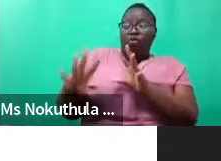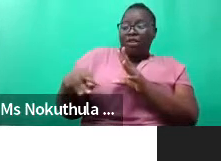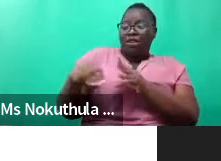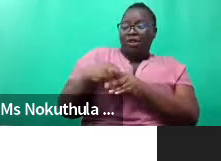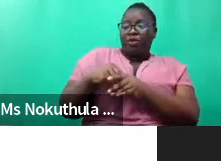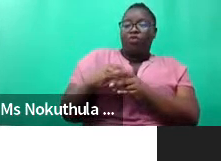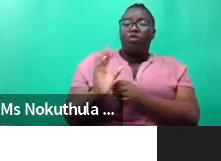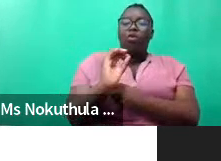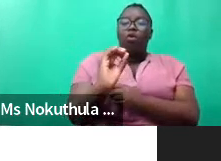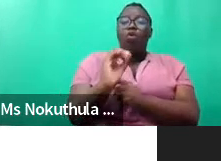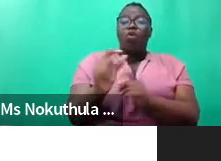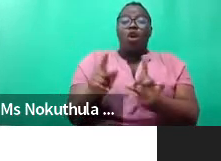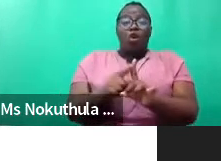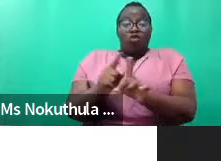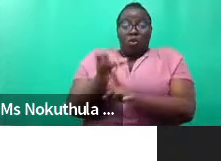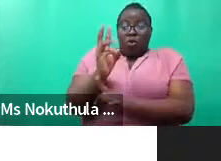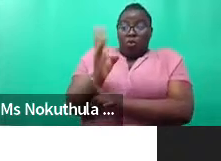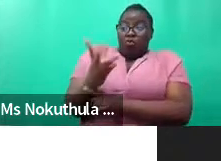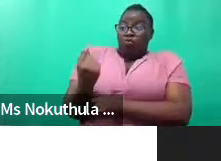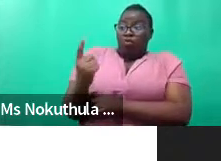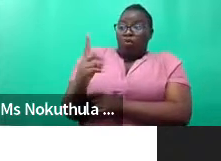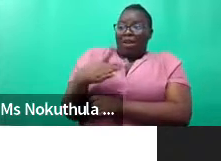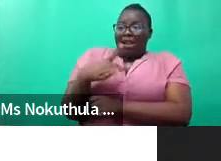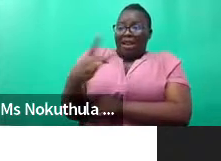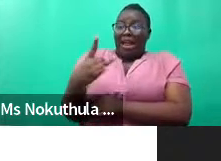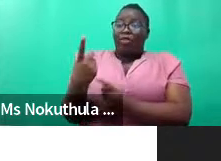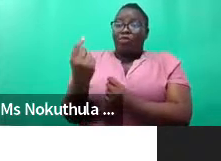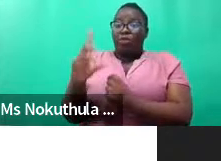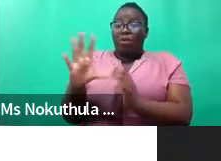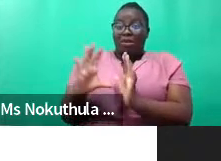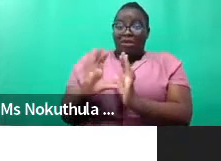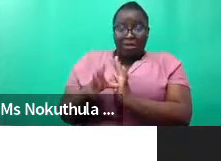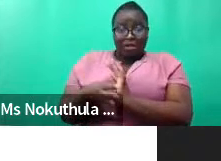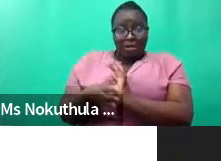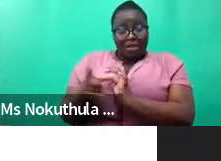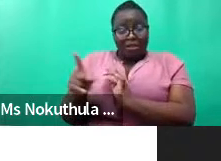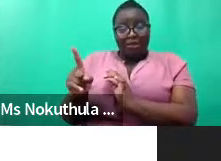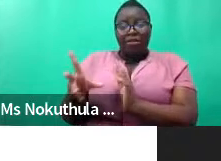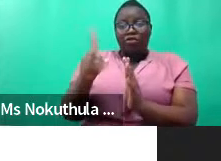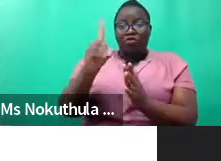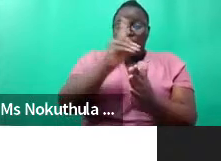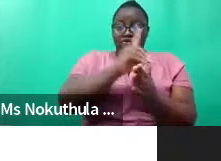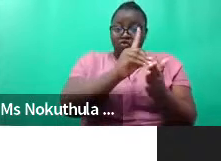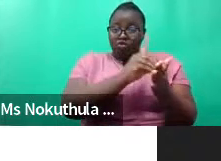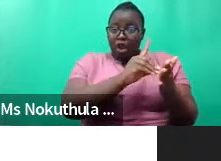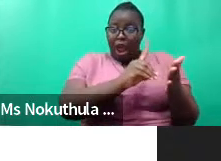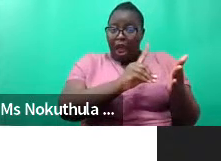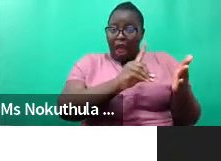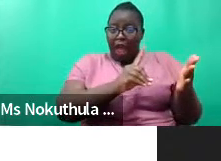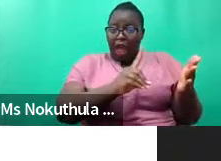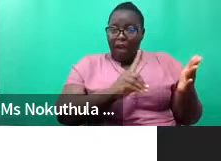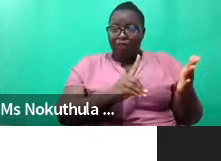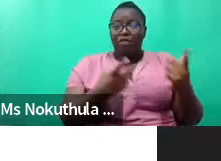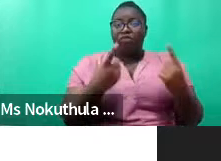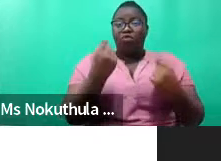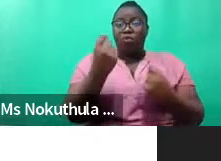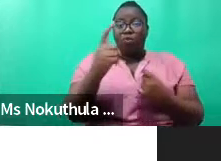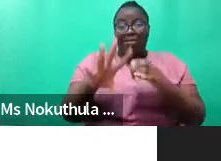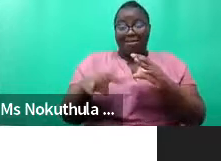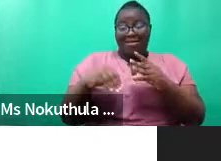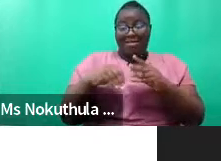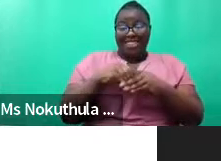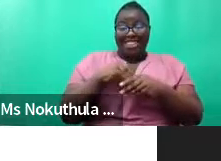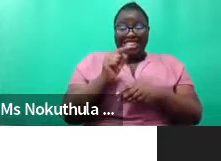we would like for this Disability Act that is being drafted to include this explicitly. We